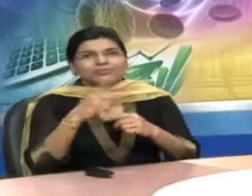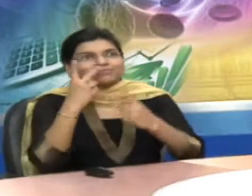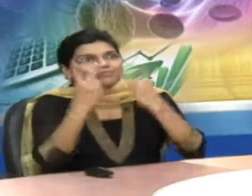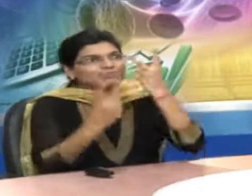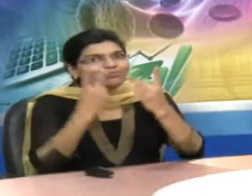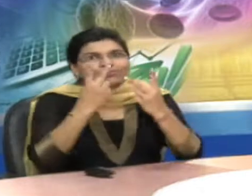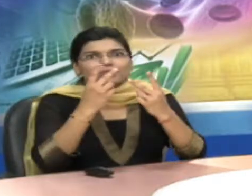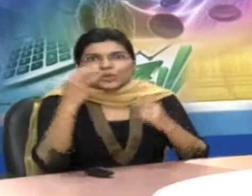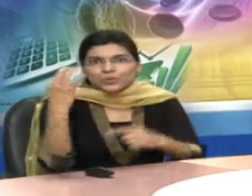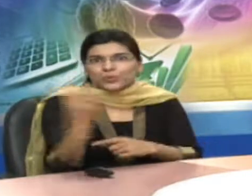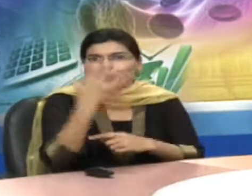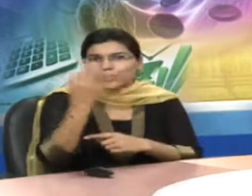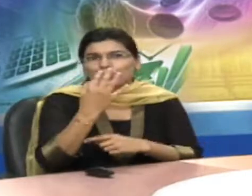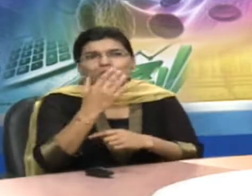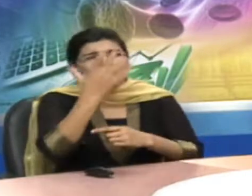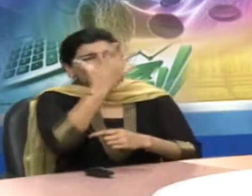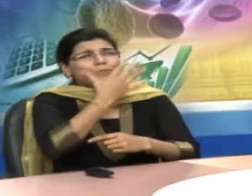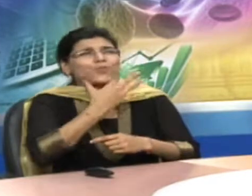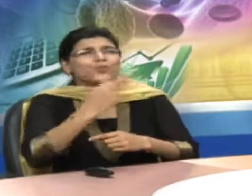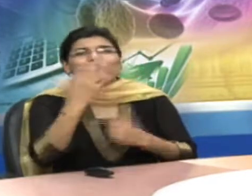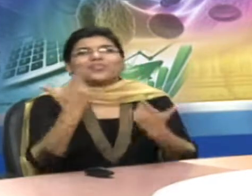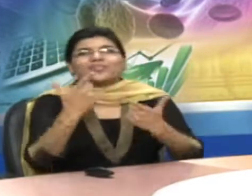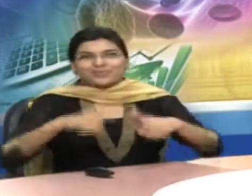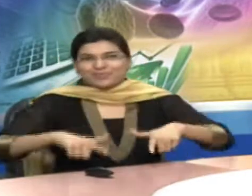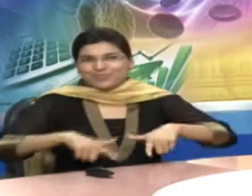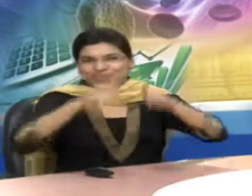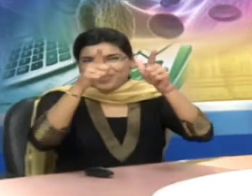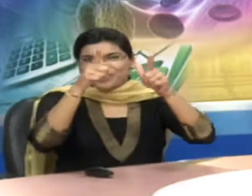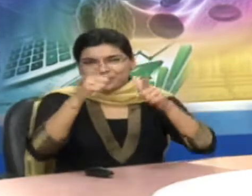So such a trip with children would be a voyage of